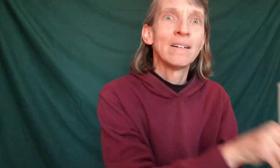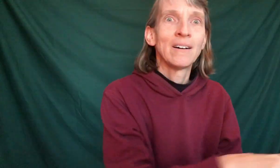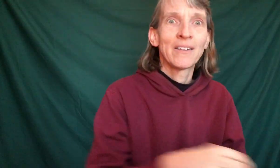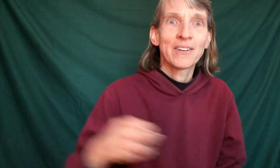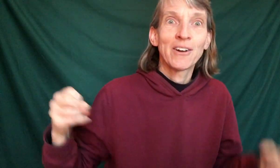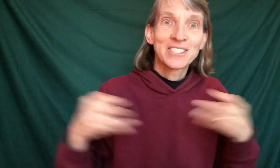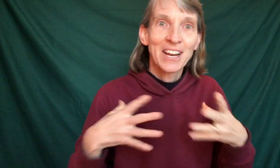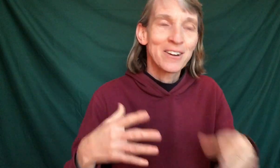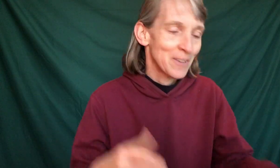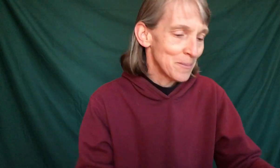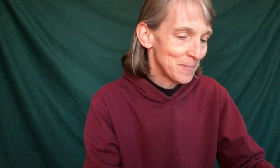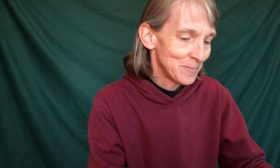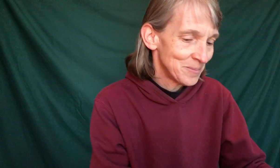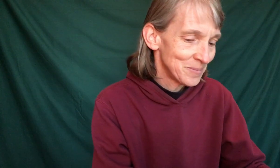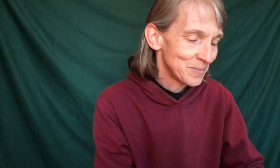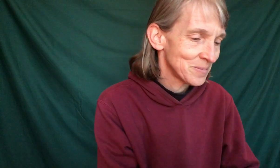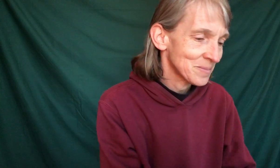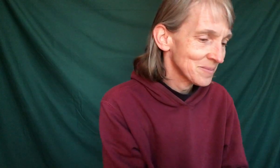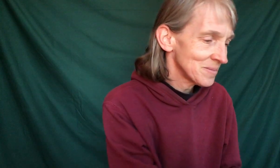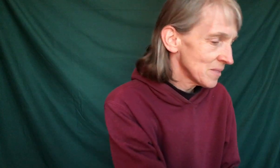Oh, they're all scared of him.